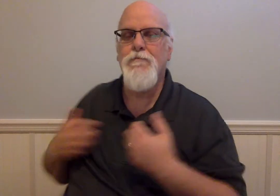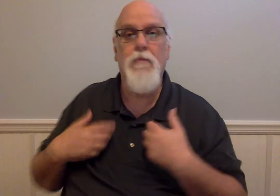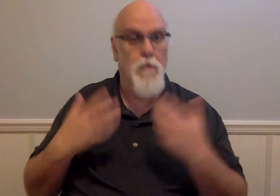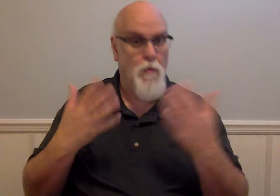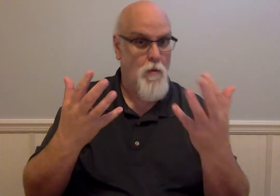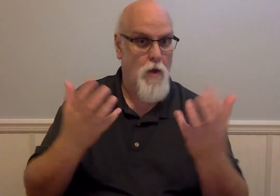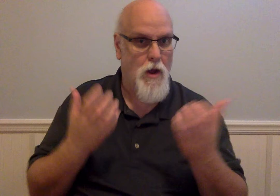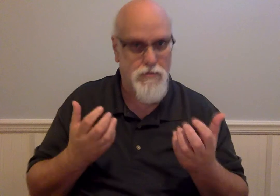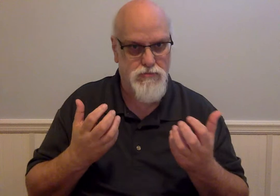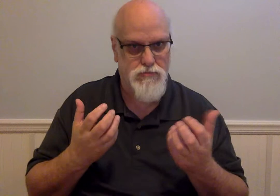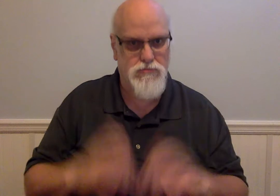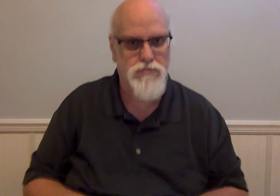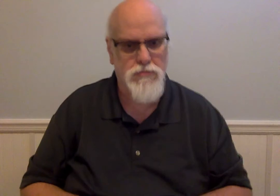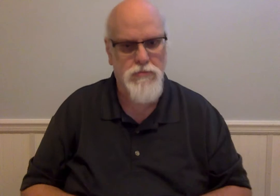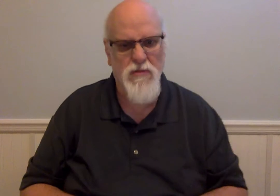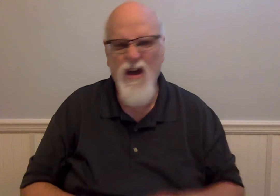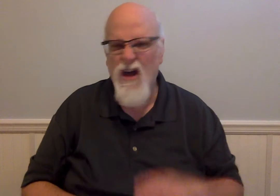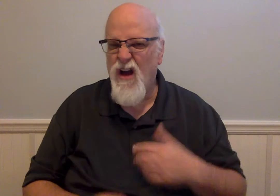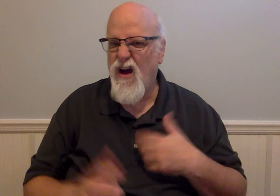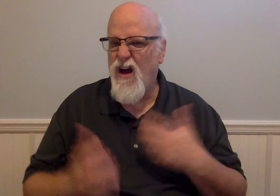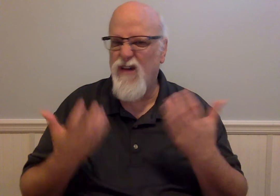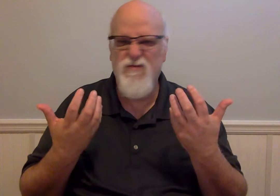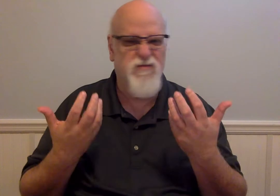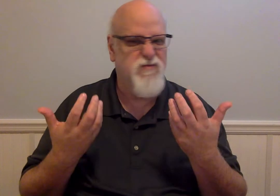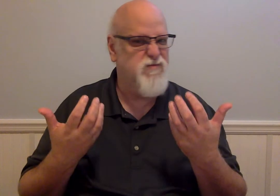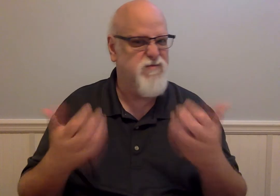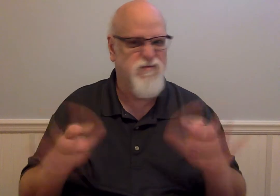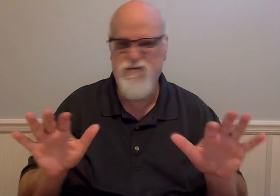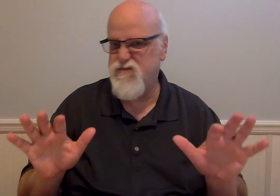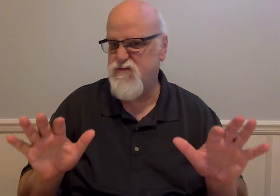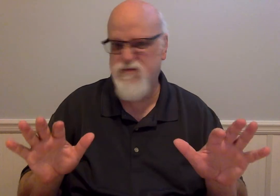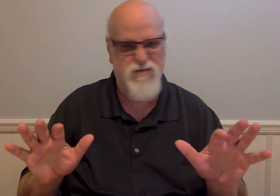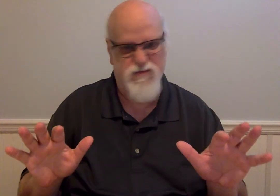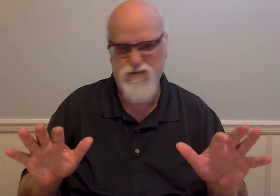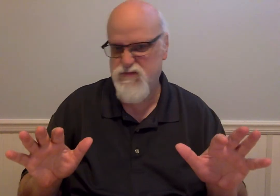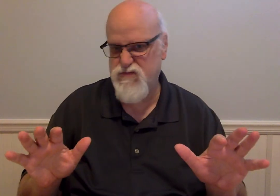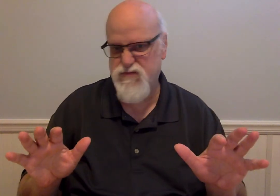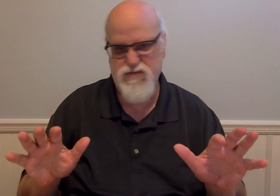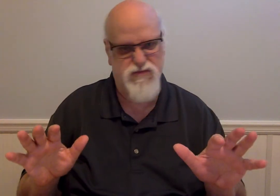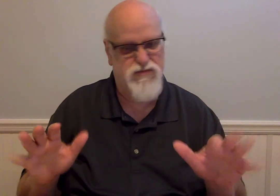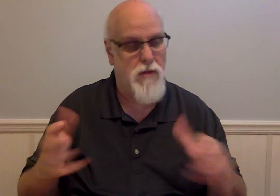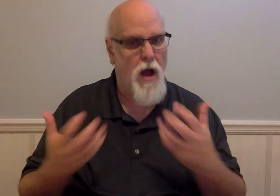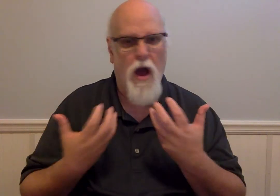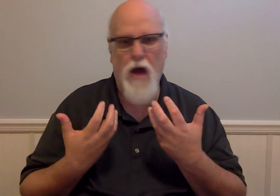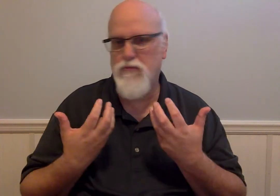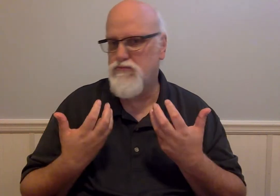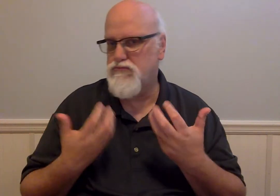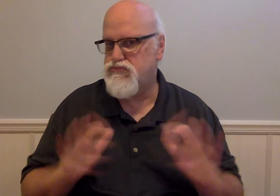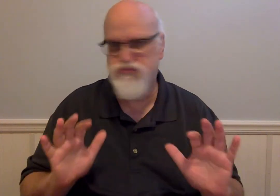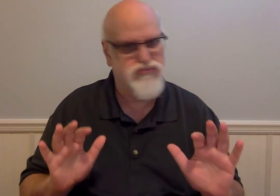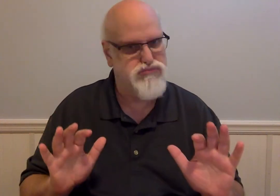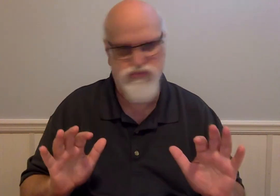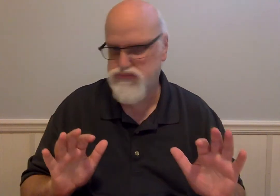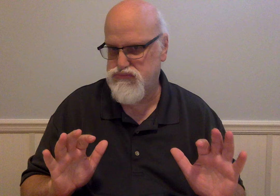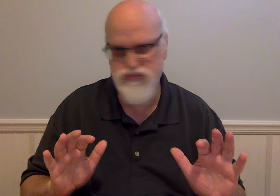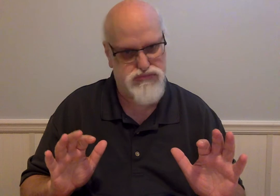you. So I want it. I don't want it. So you're like rejecting it. It's like it comes to you and you don't want it.